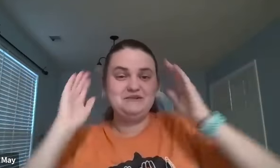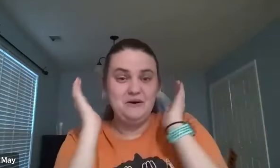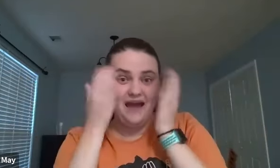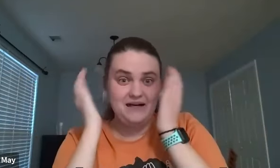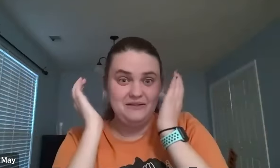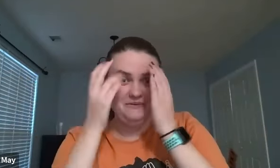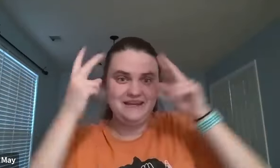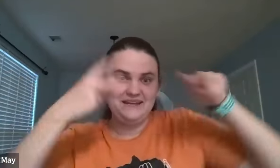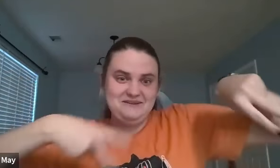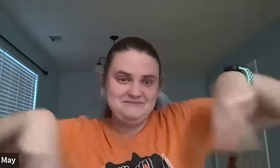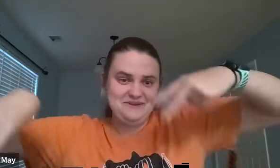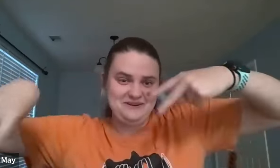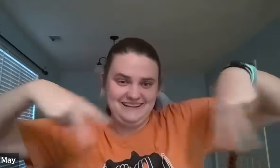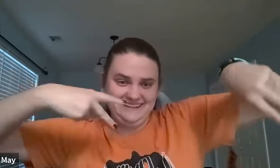go Halloween party.